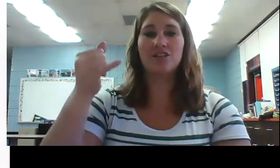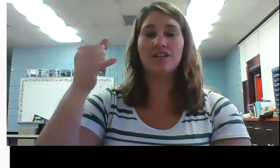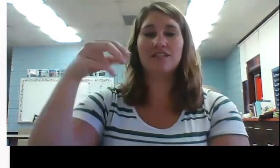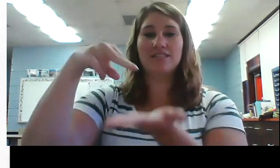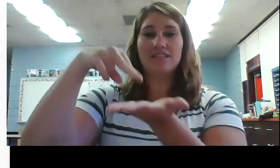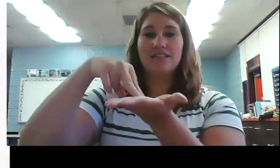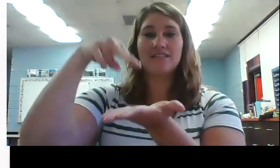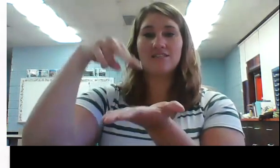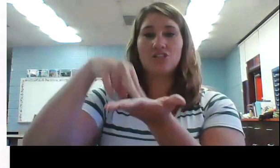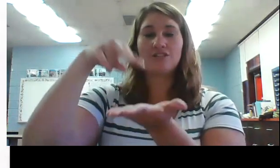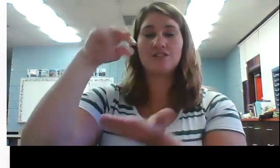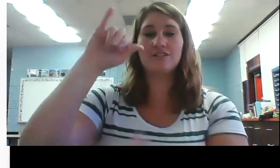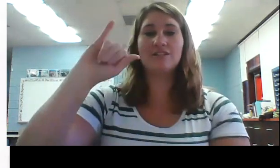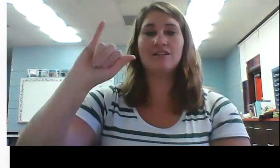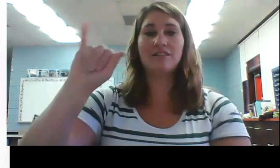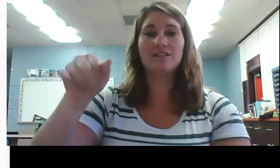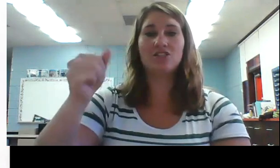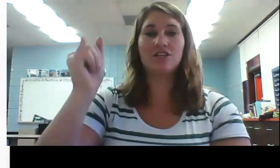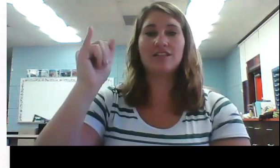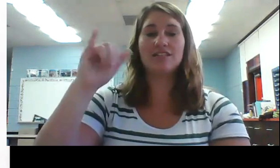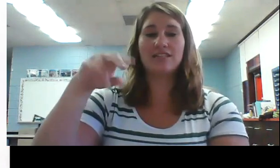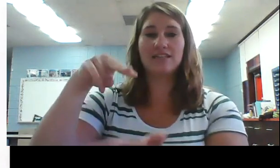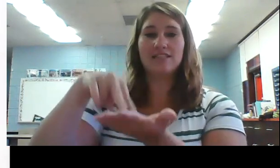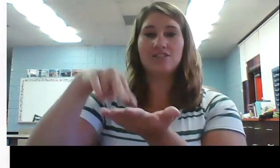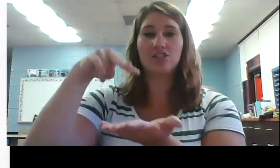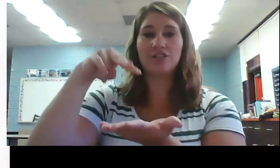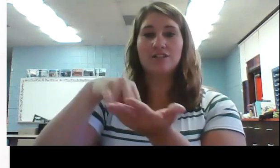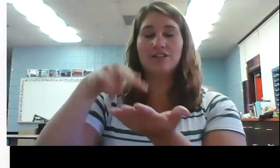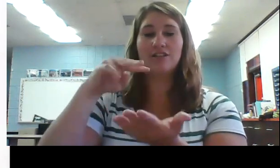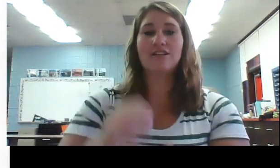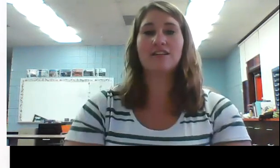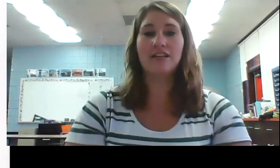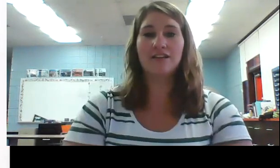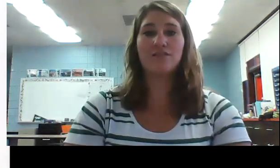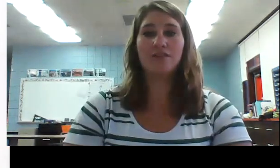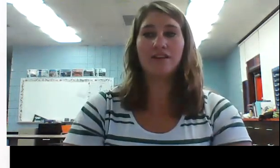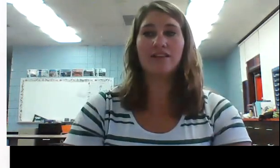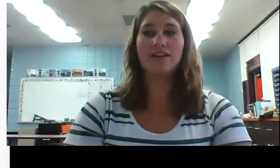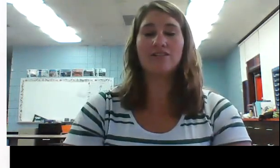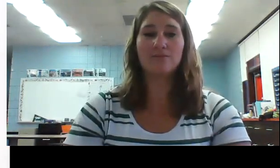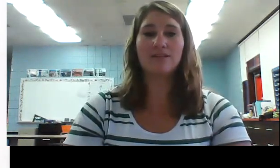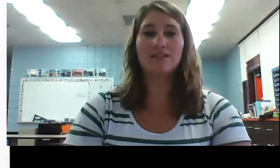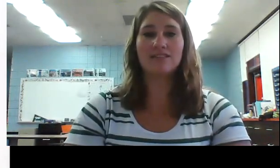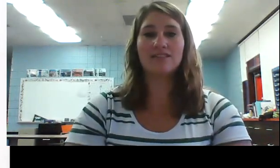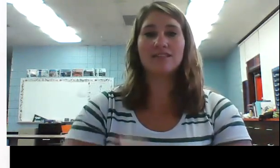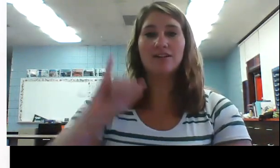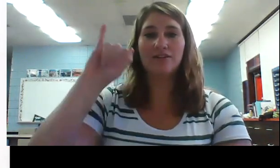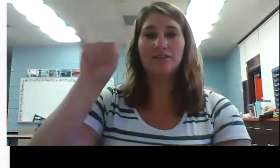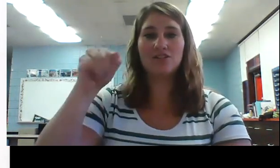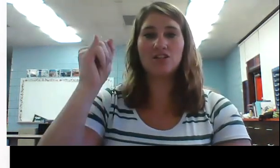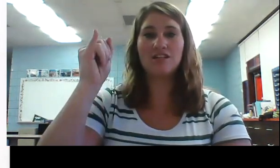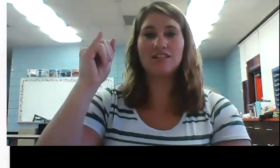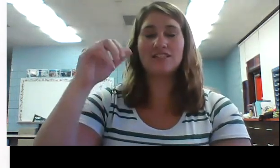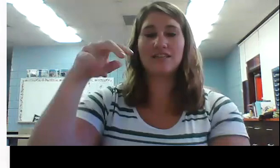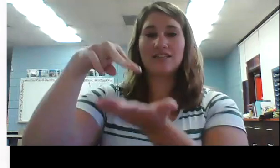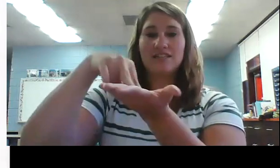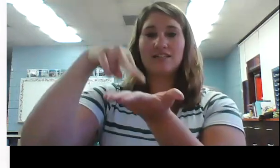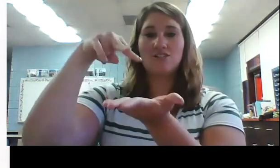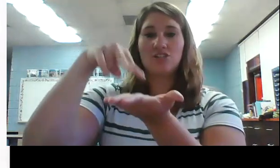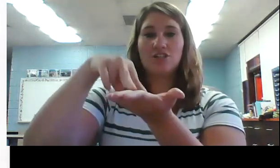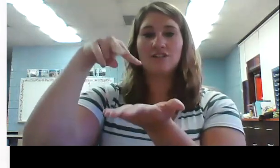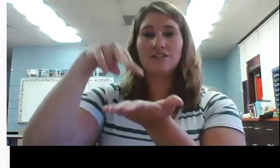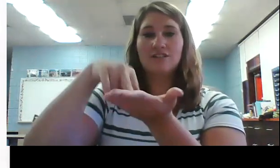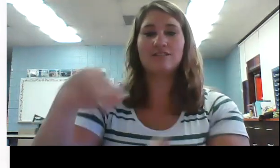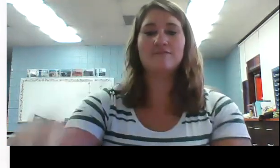the J says, the J says, every letter makes a sound. The J